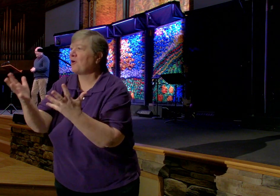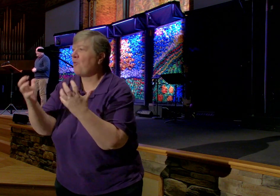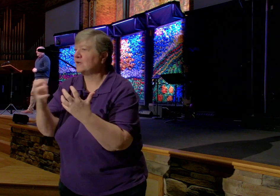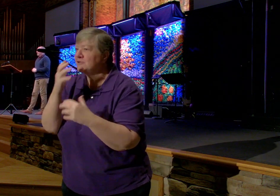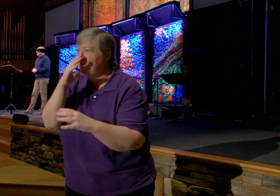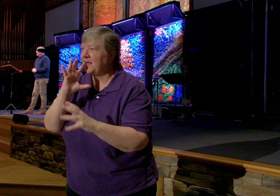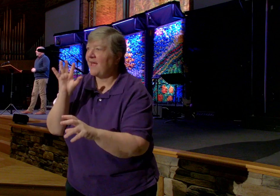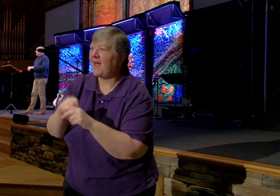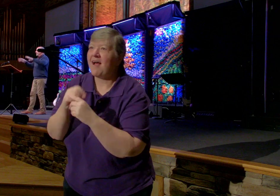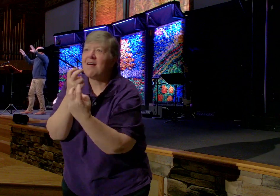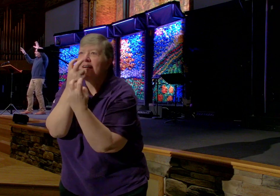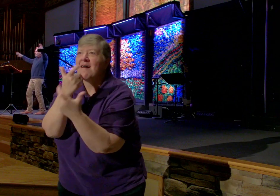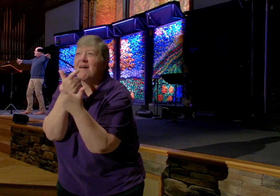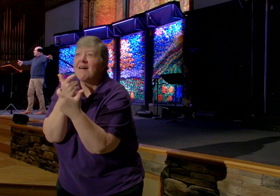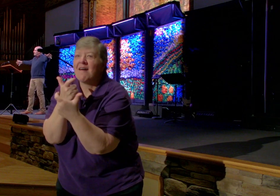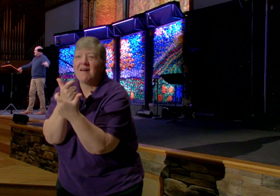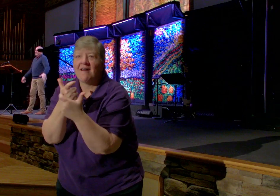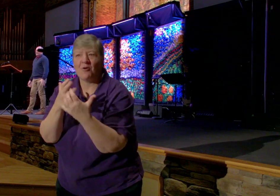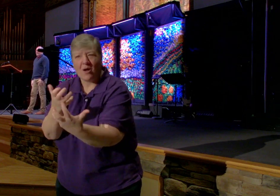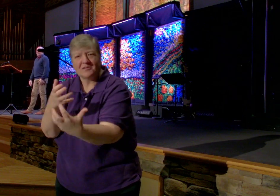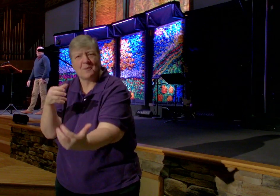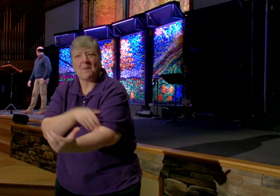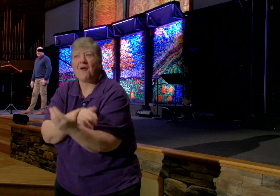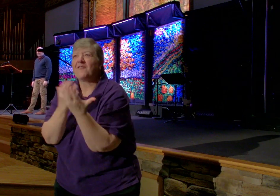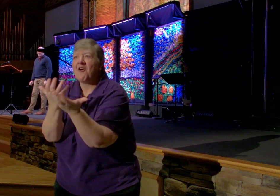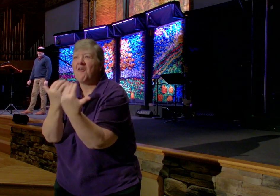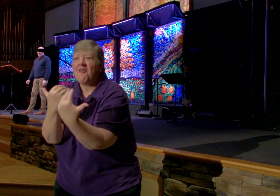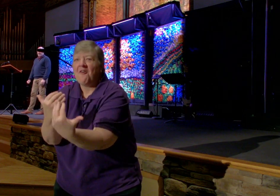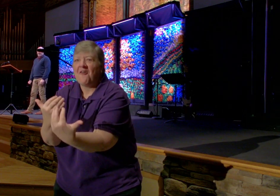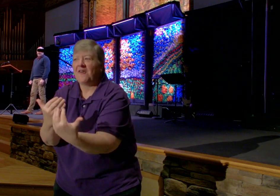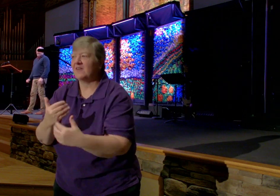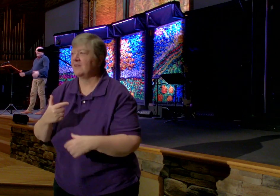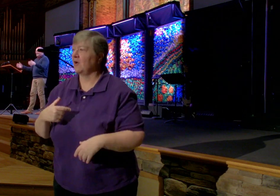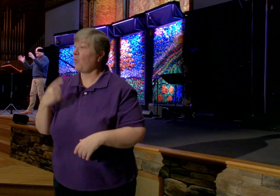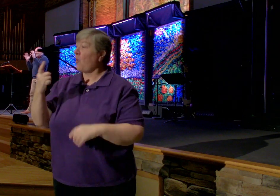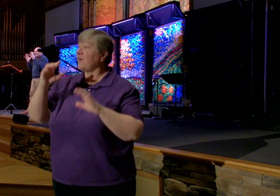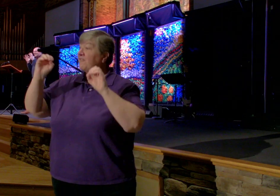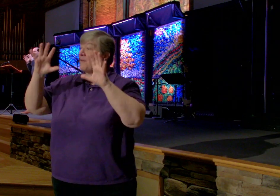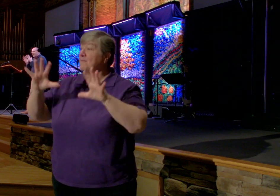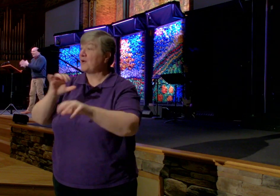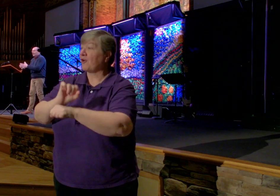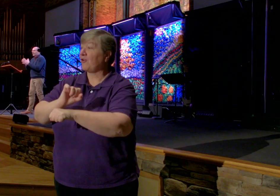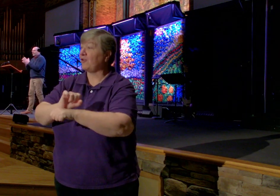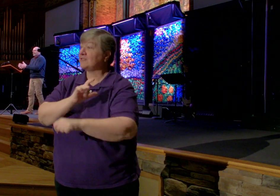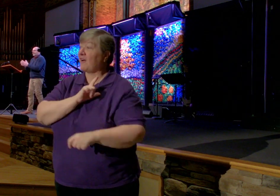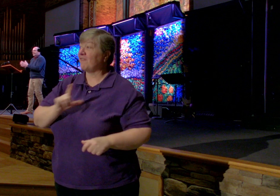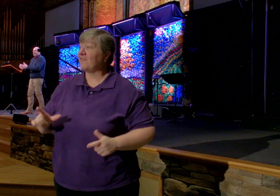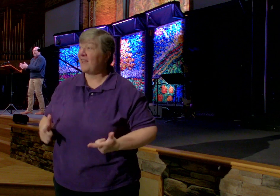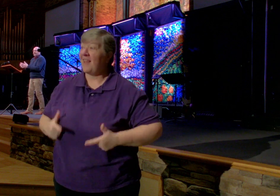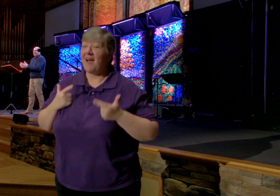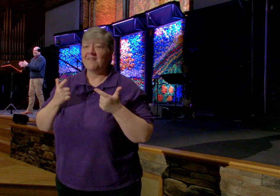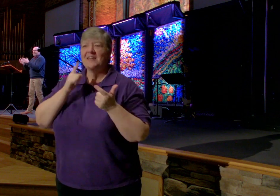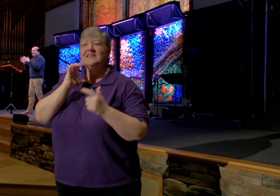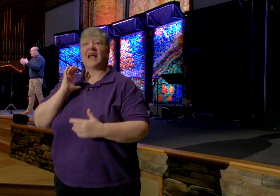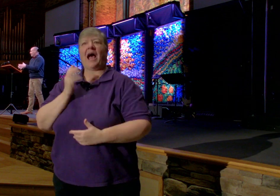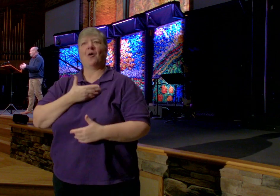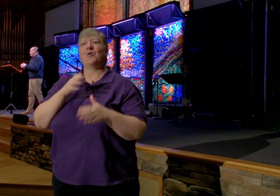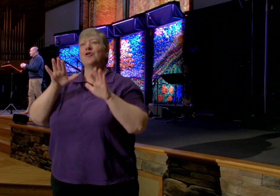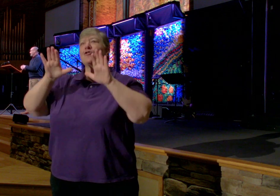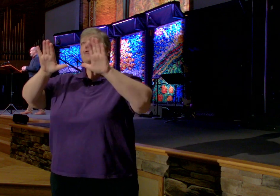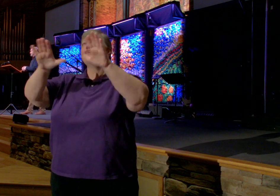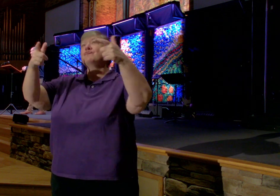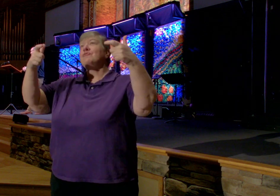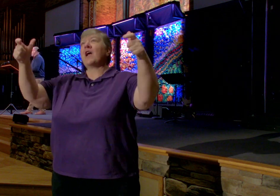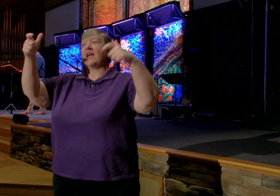powerful. It's so encouraging. One of the great miracles of life is that our great